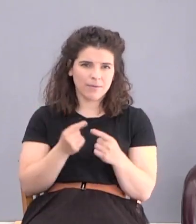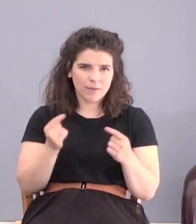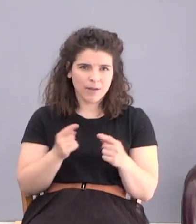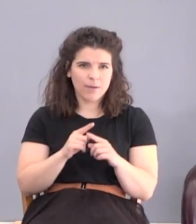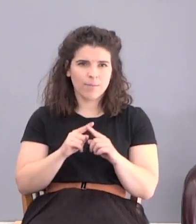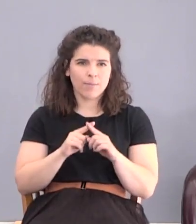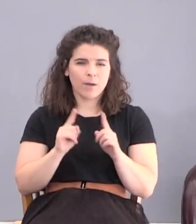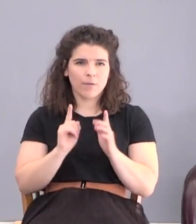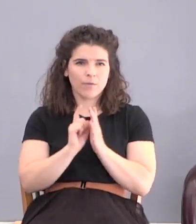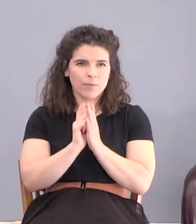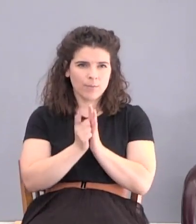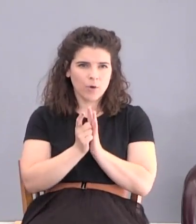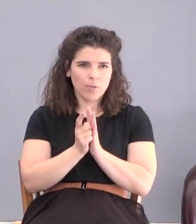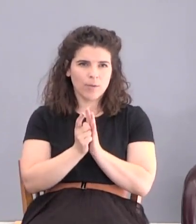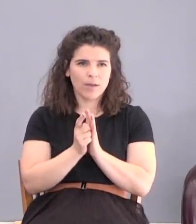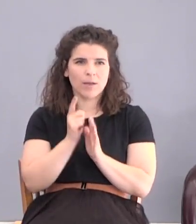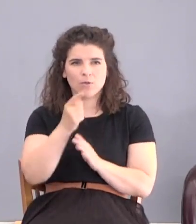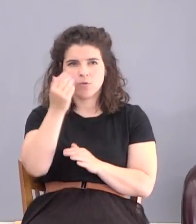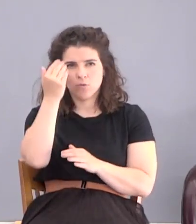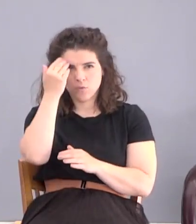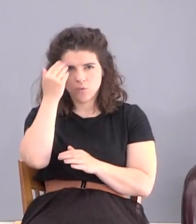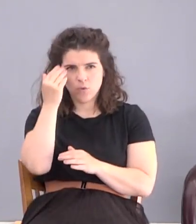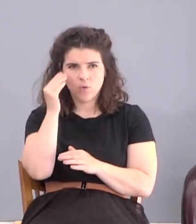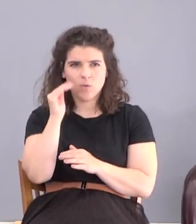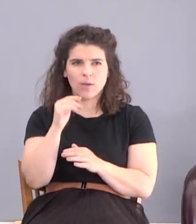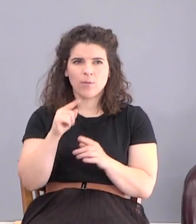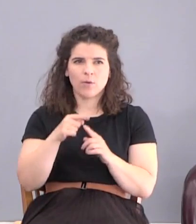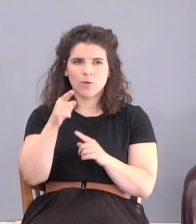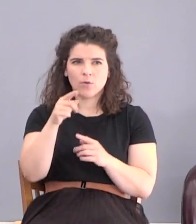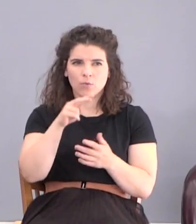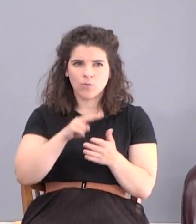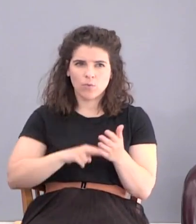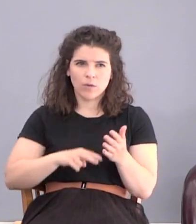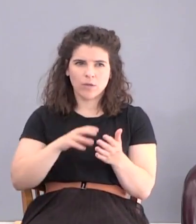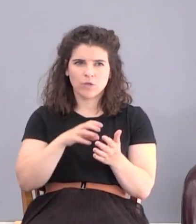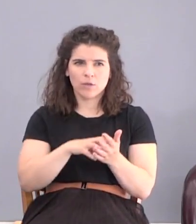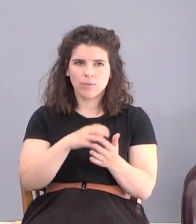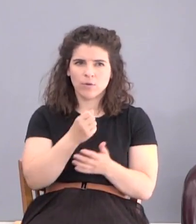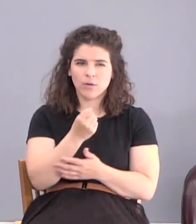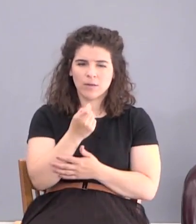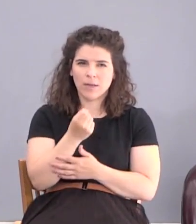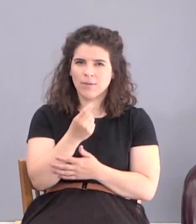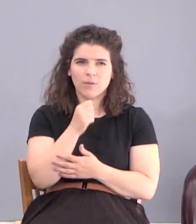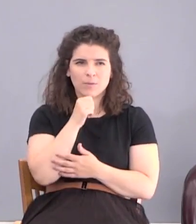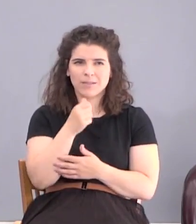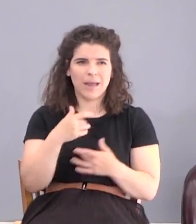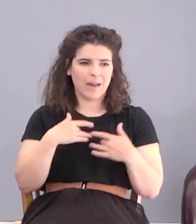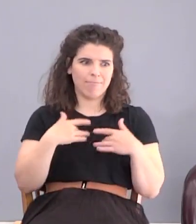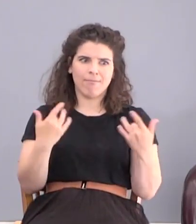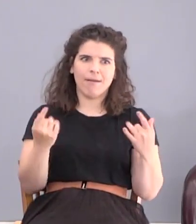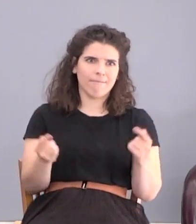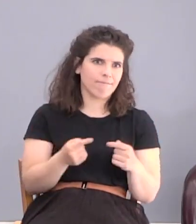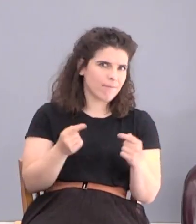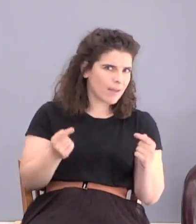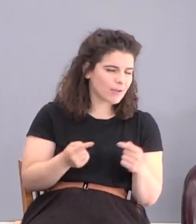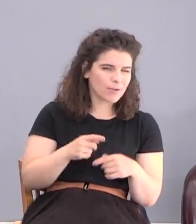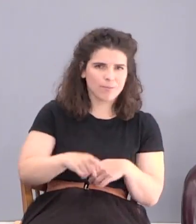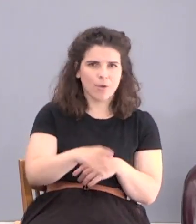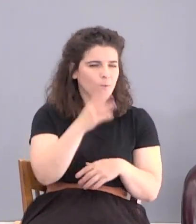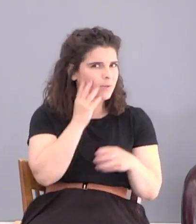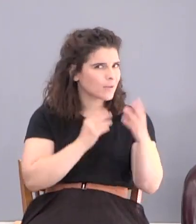is but for a moment. And by the, you know that when you read chapter 11, it was not light affliction that Paul was going